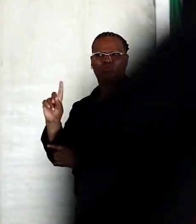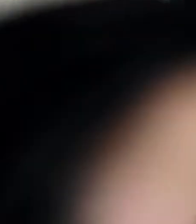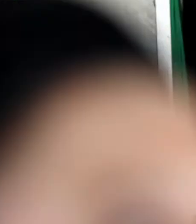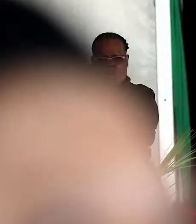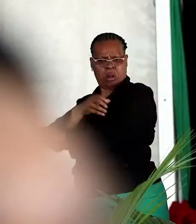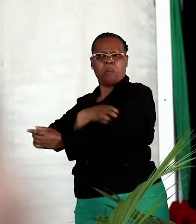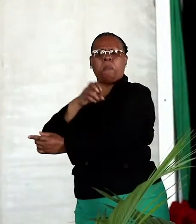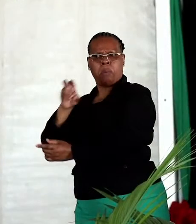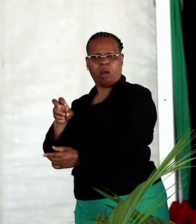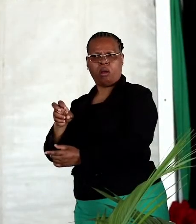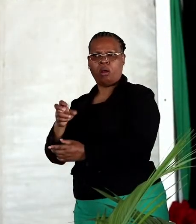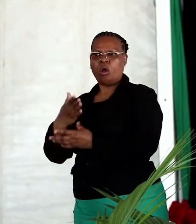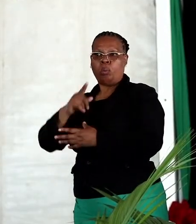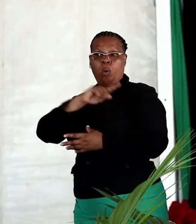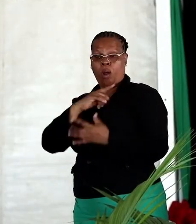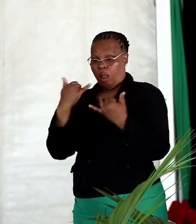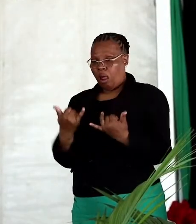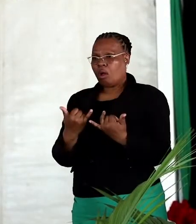numbered.